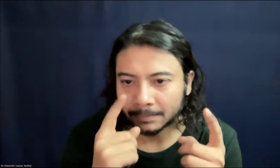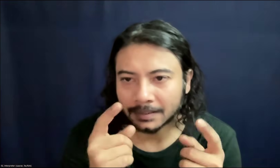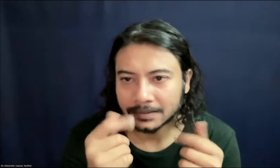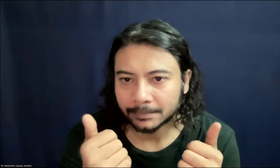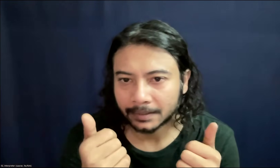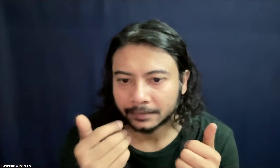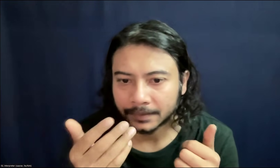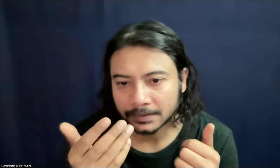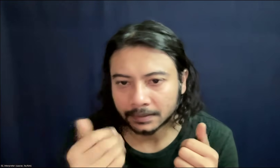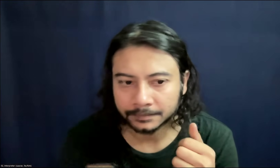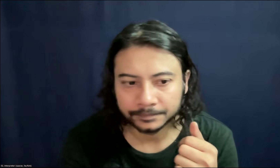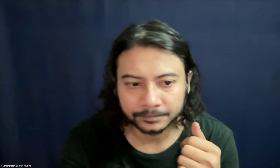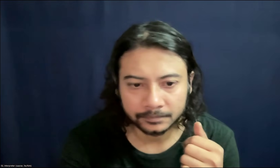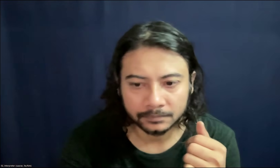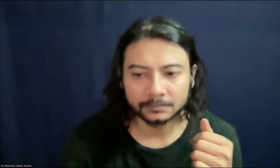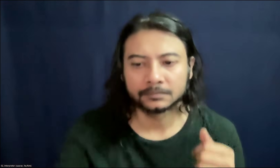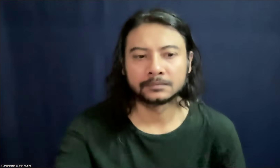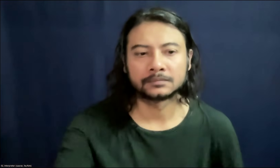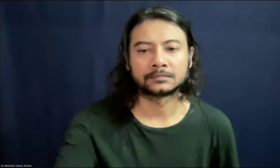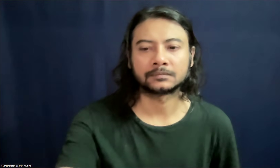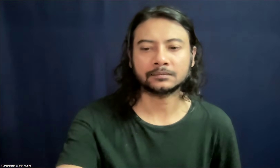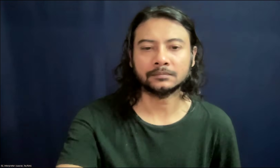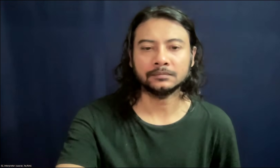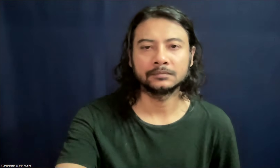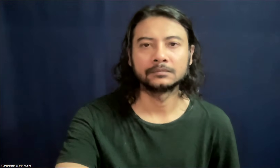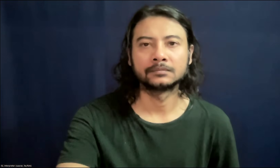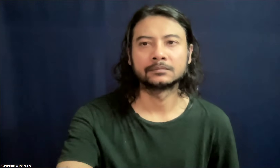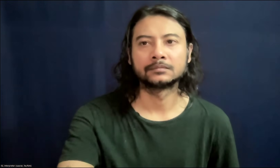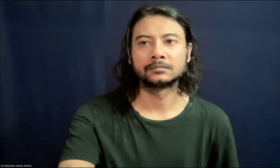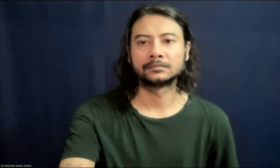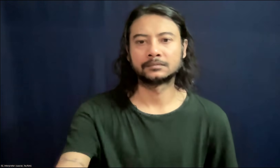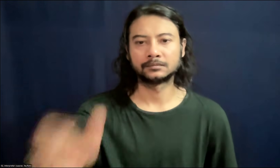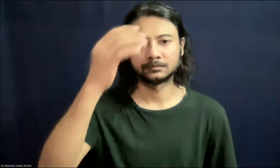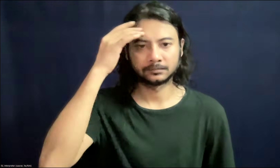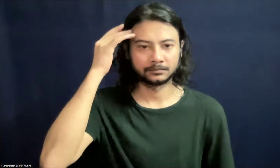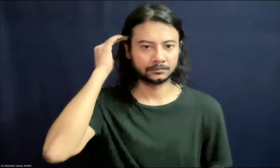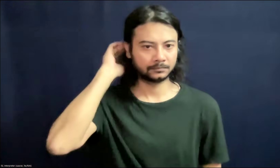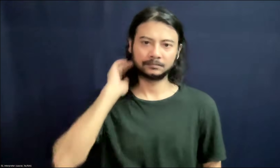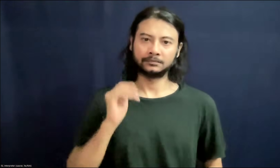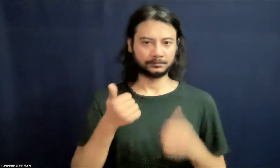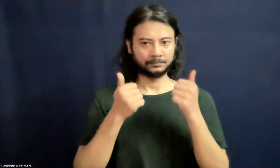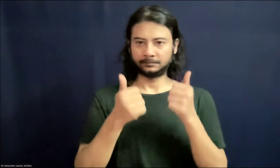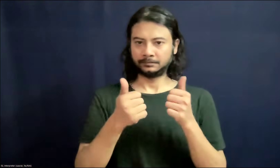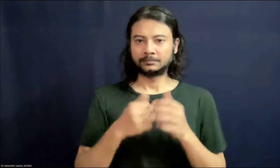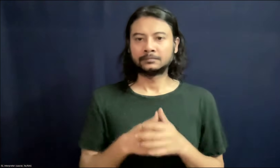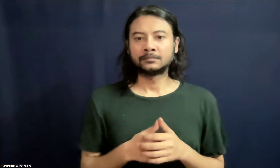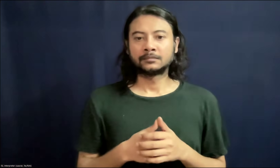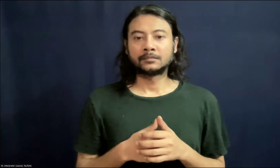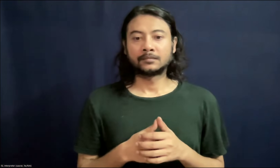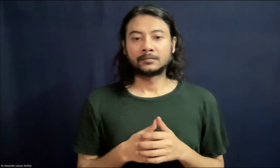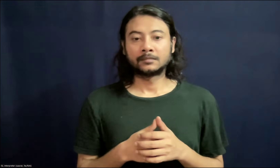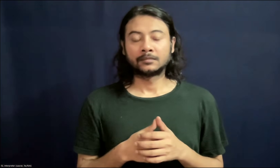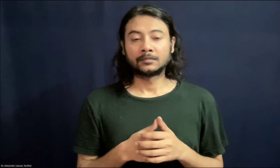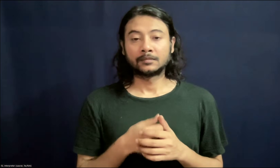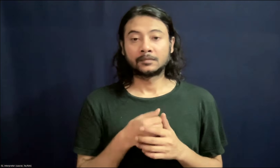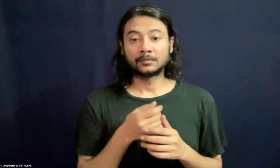Yes, Mataji, I'm Yes, back. You can start. we can continue. Okay. All right. So till now, actually, in the last verse, you'll see that